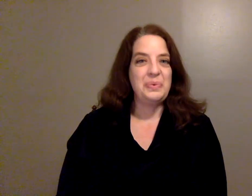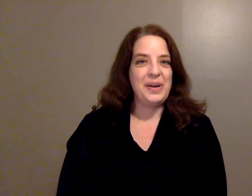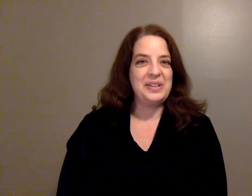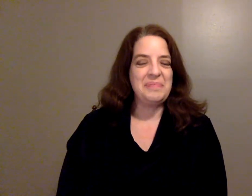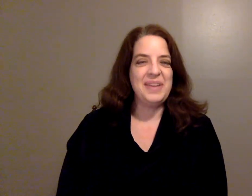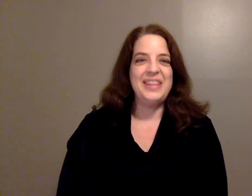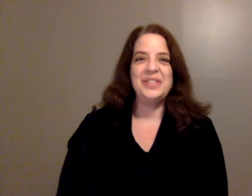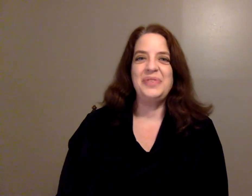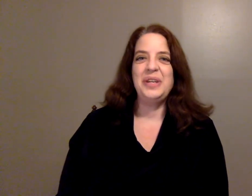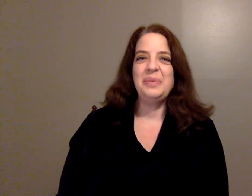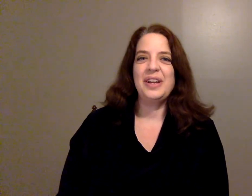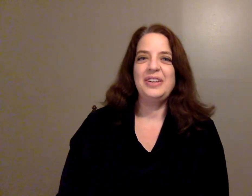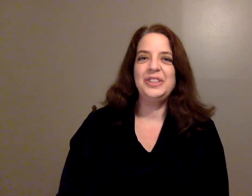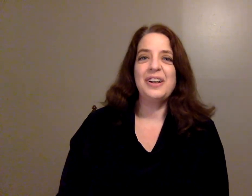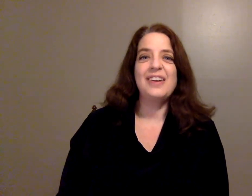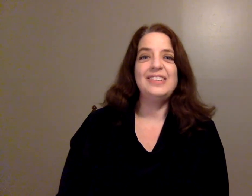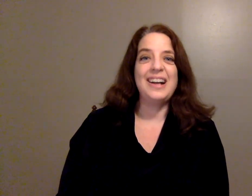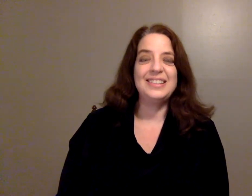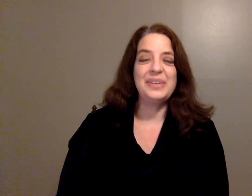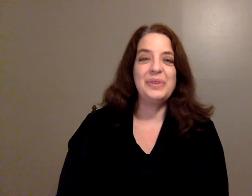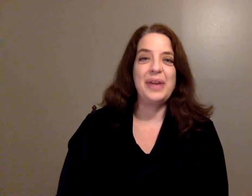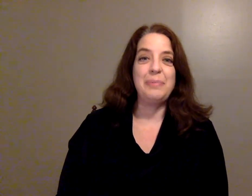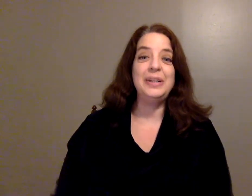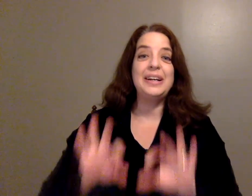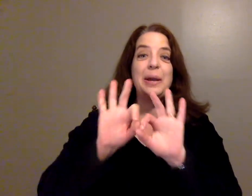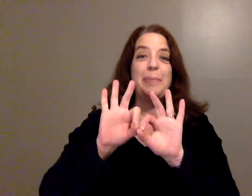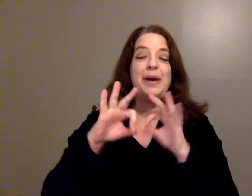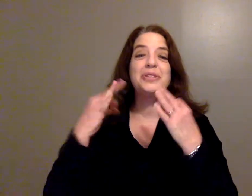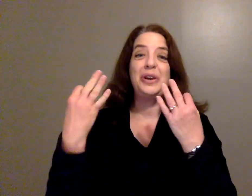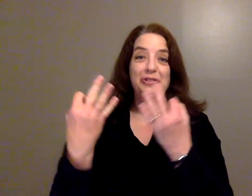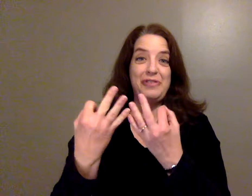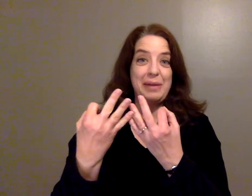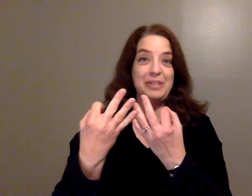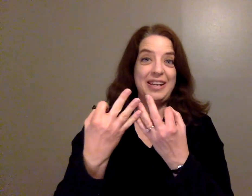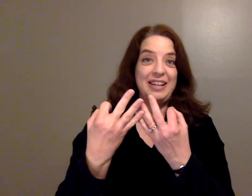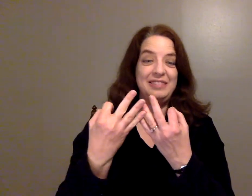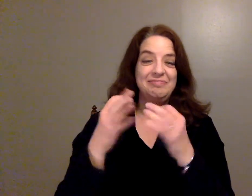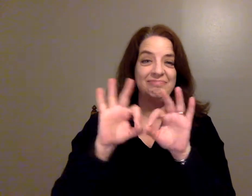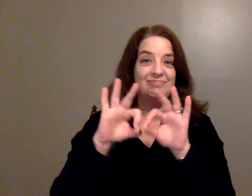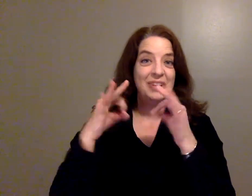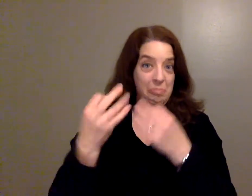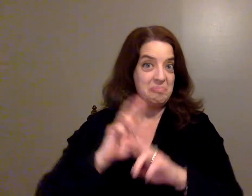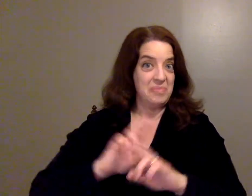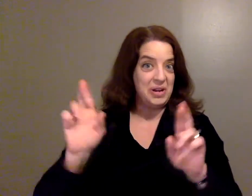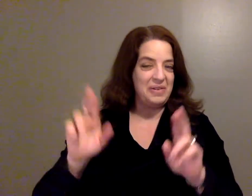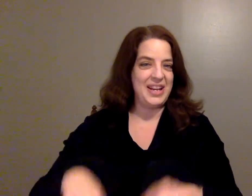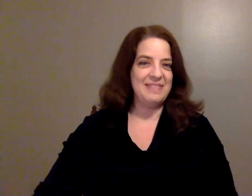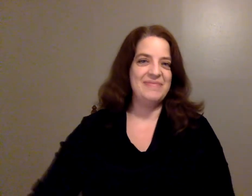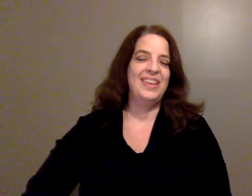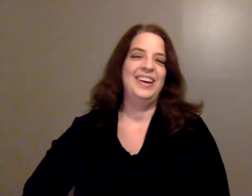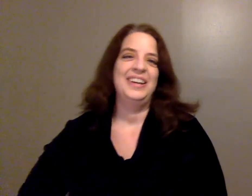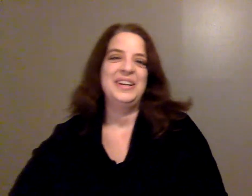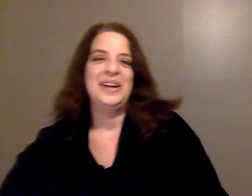Welcome. In this video, we're going to learn our last set of vocabulary about family. Are you ready?